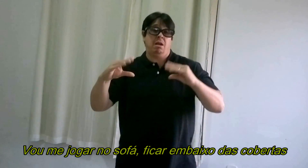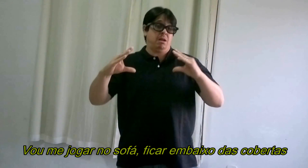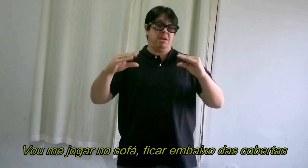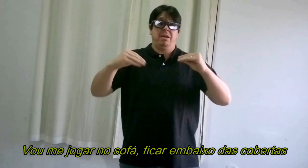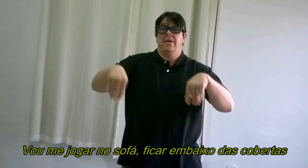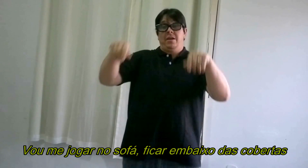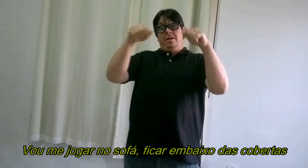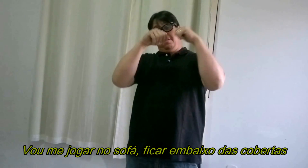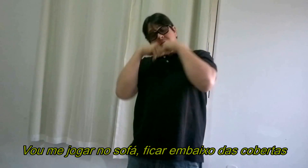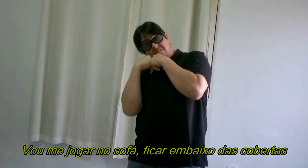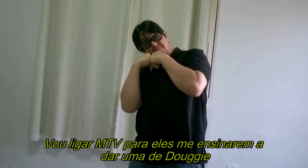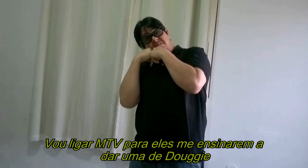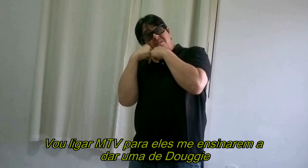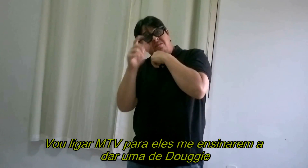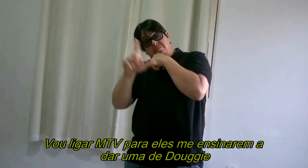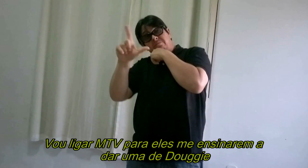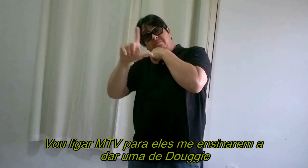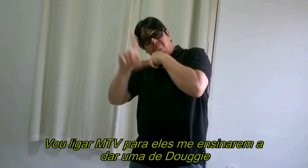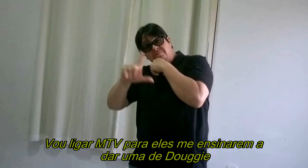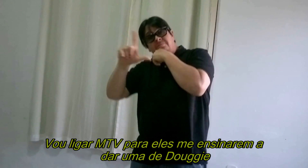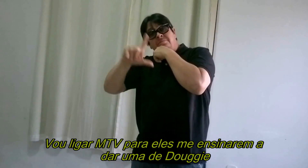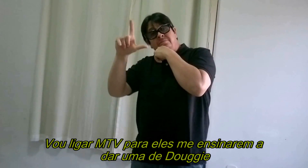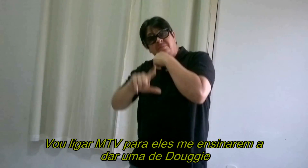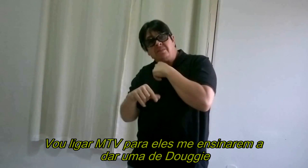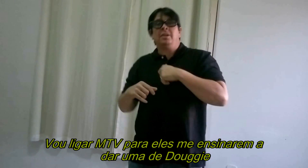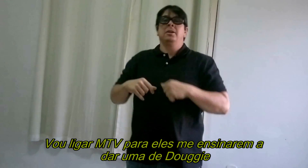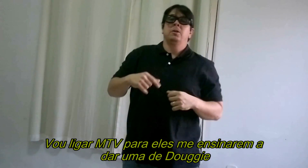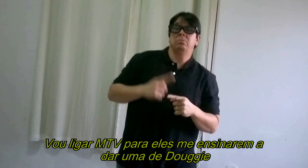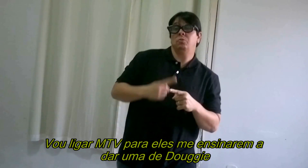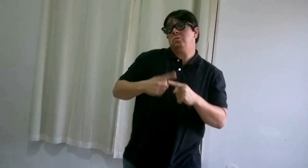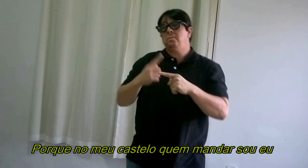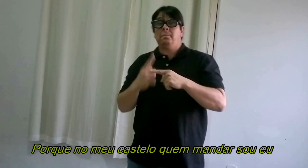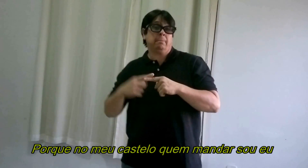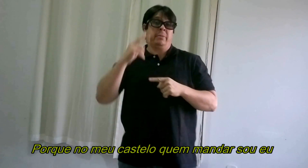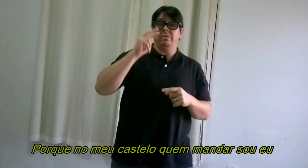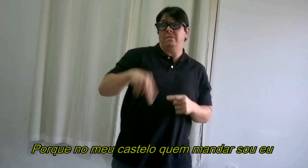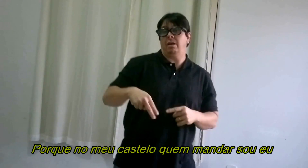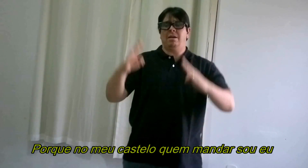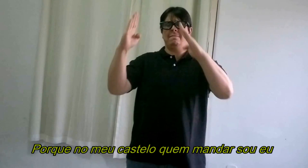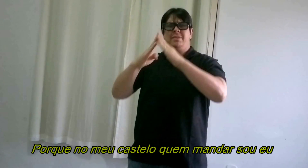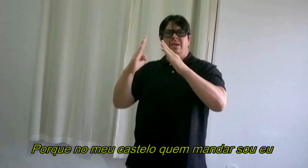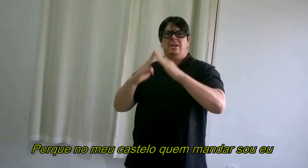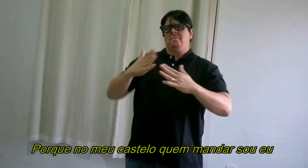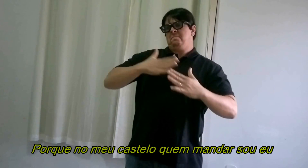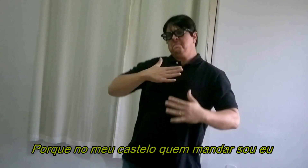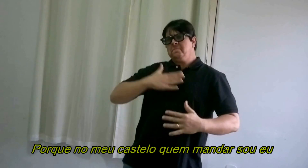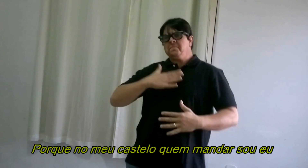chilling in my Snuggie. Click to MTV so they can teach me how to Dougie. Cause in my castle, I'm the freaking